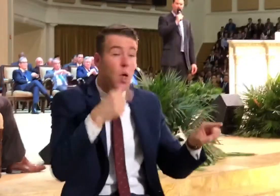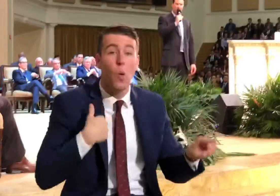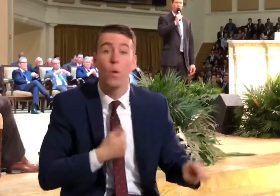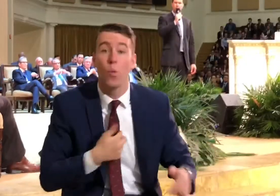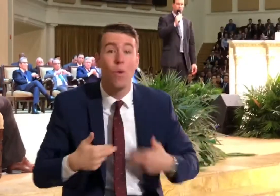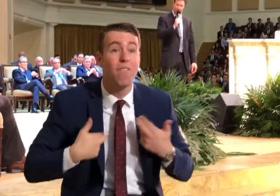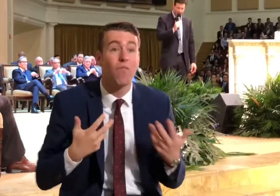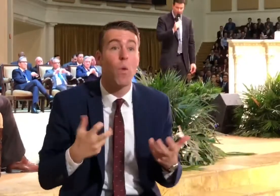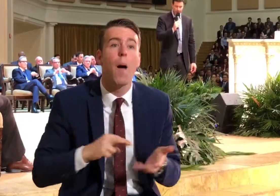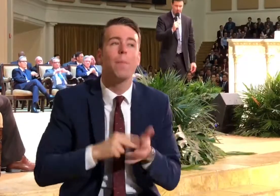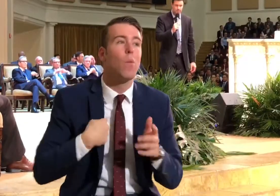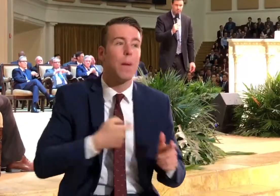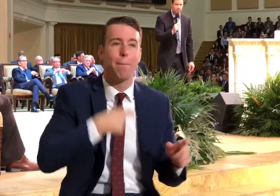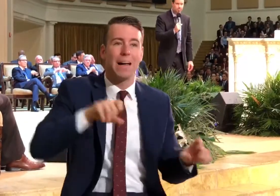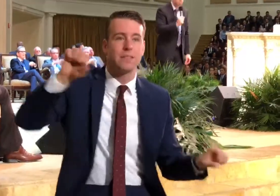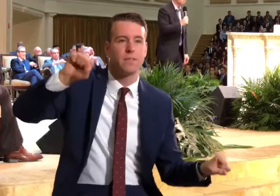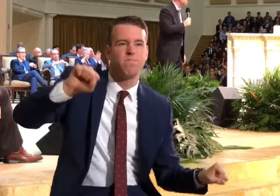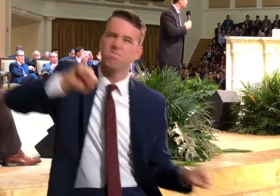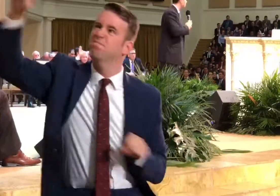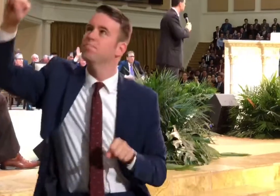walk in the Spirit.